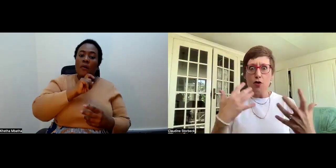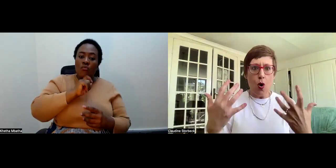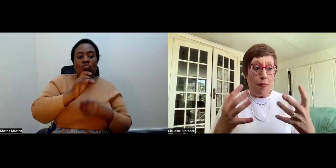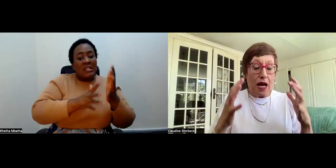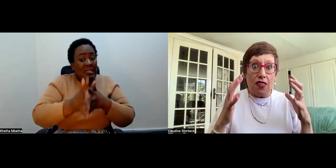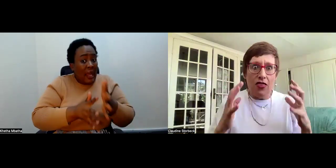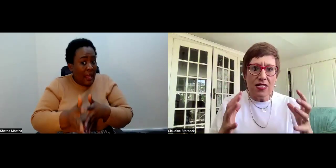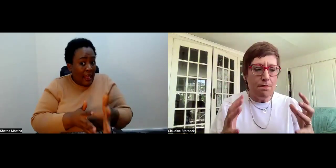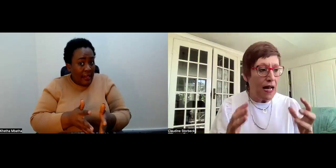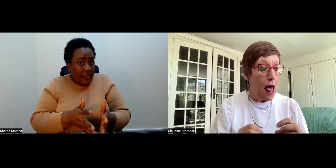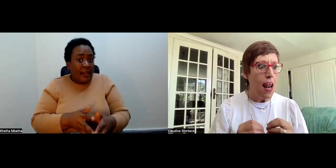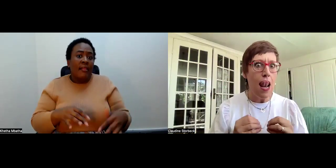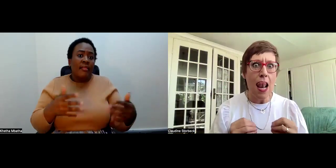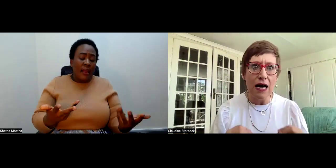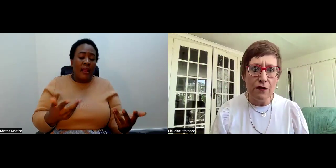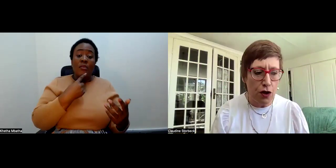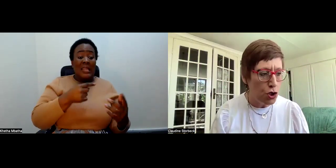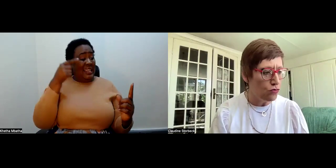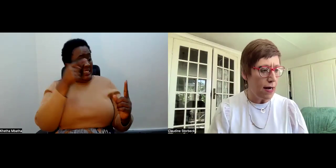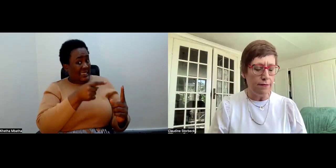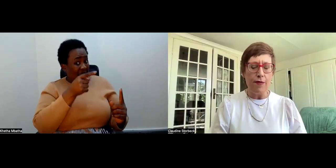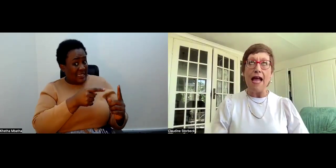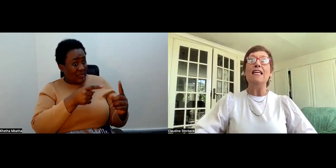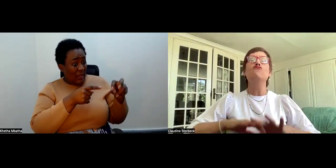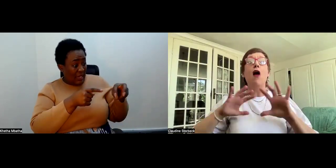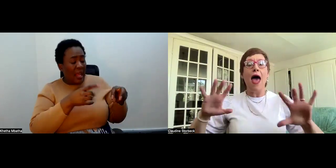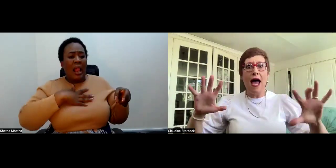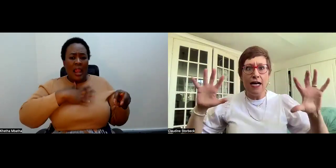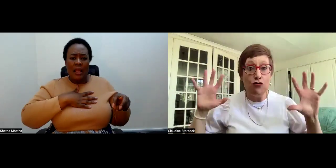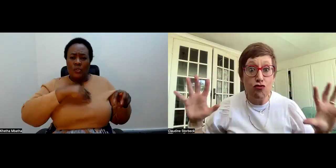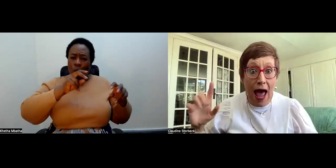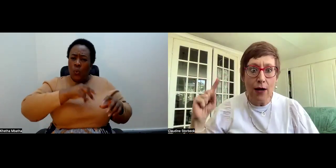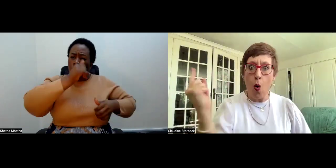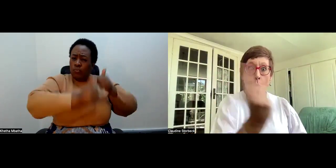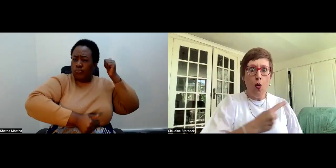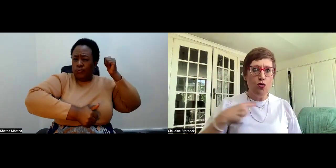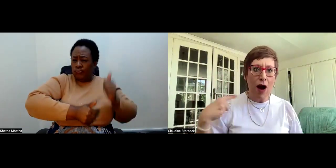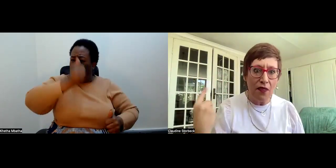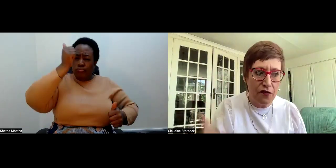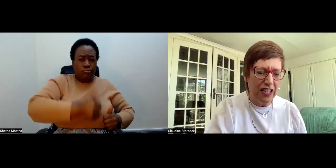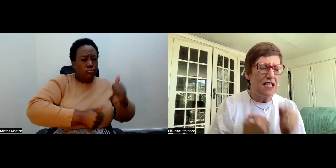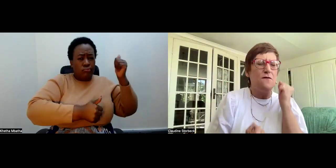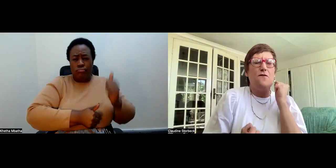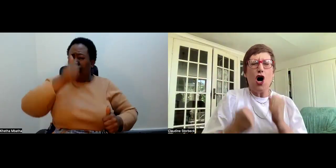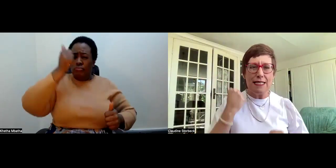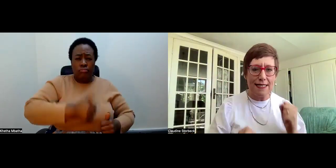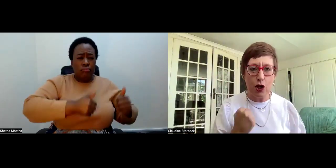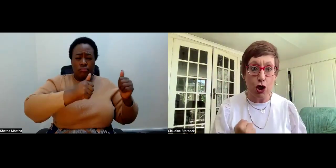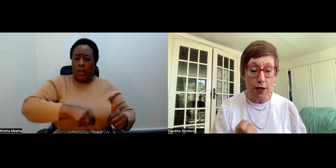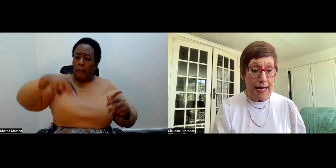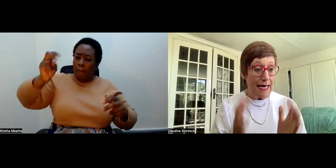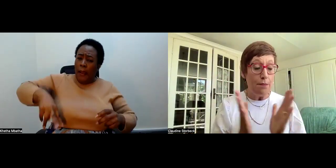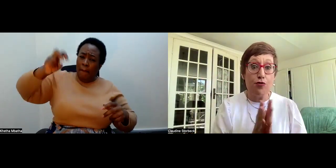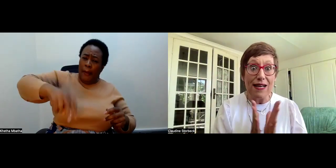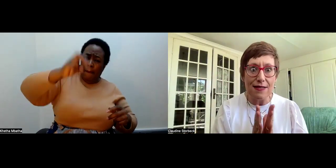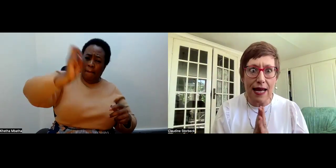I'd maybe talk, but this buck loved to run, and he ran all around the field as fast as he